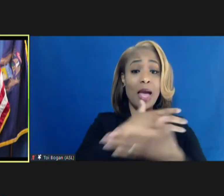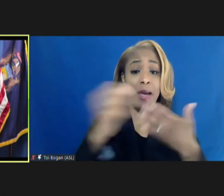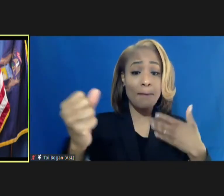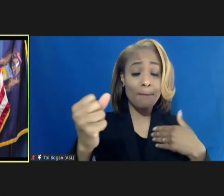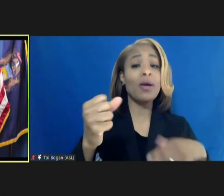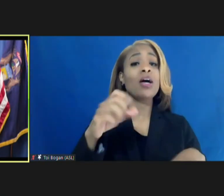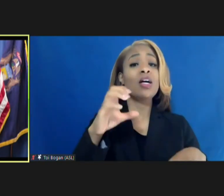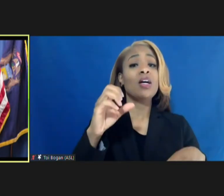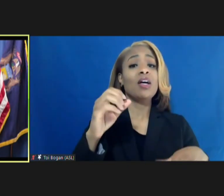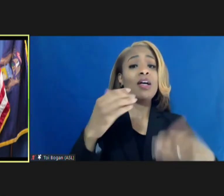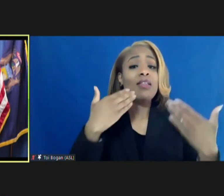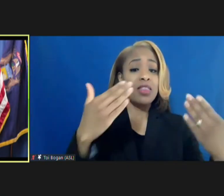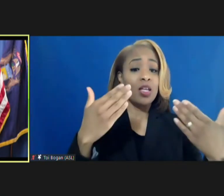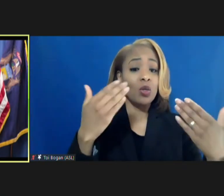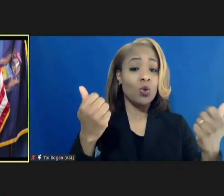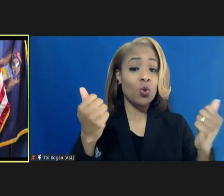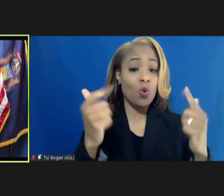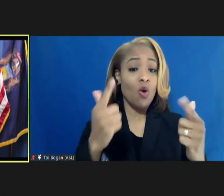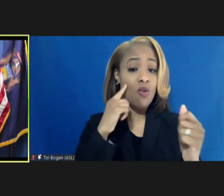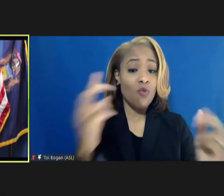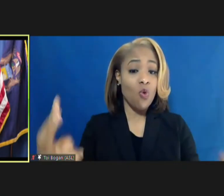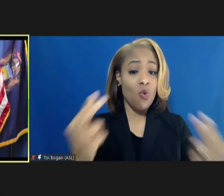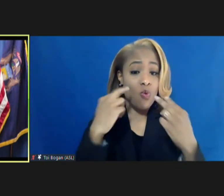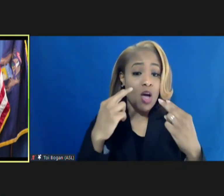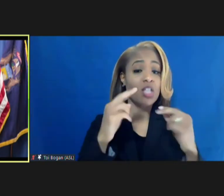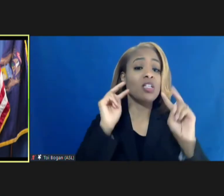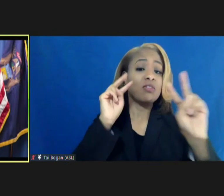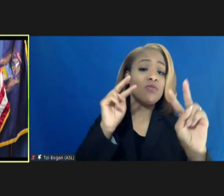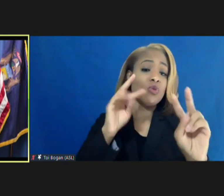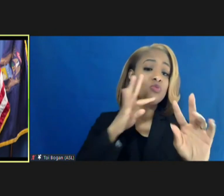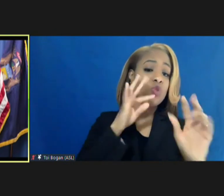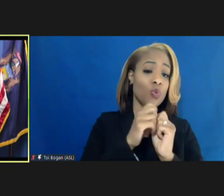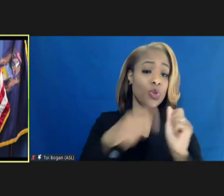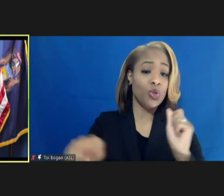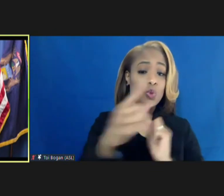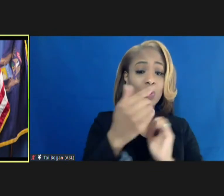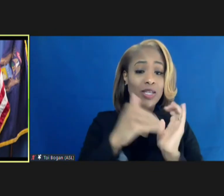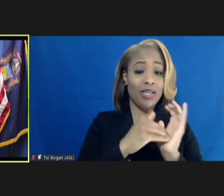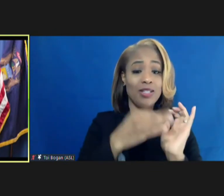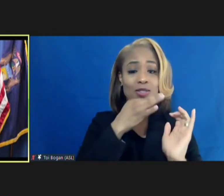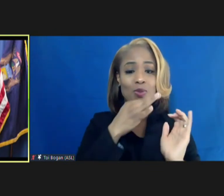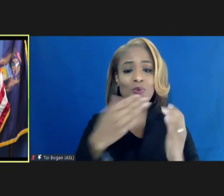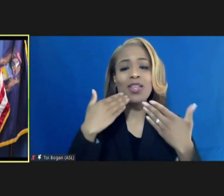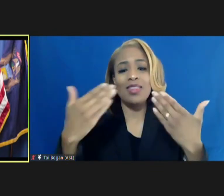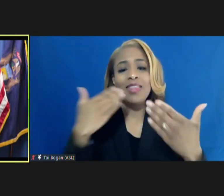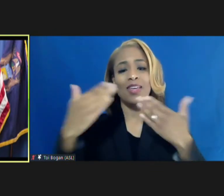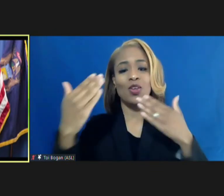we appreciate you all tuning in, and we'll look forward to talking to you again soon. Thank you. Thanks, everyone.